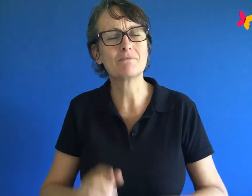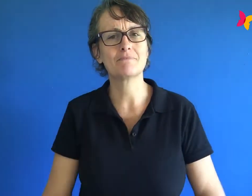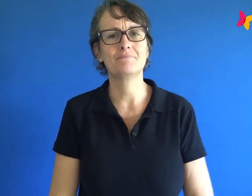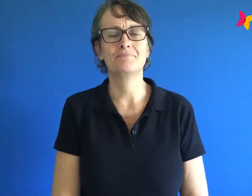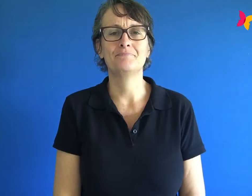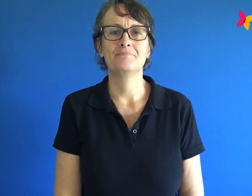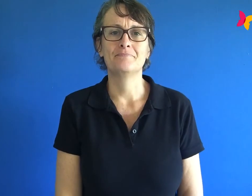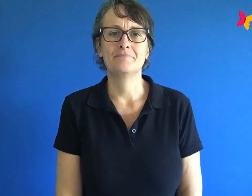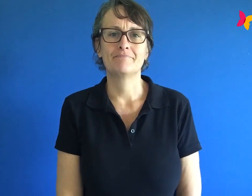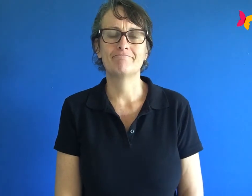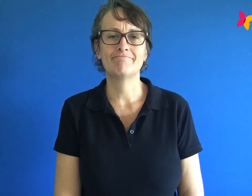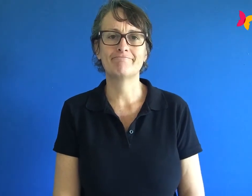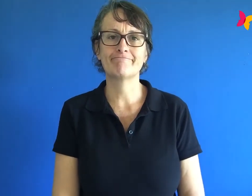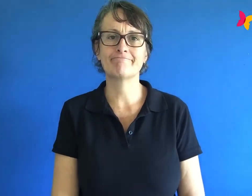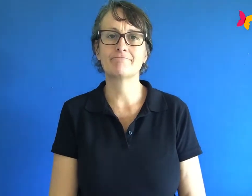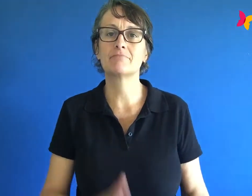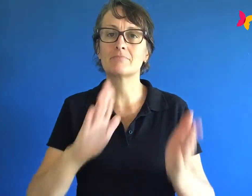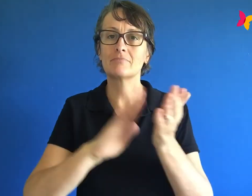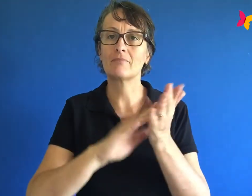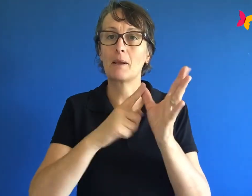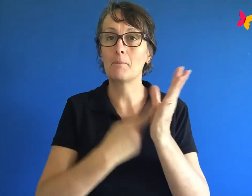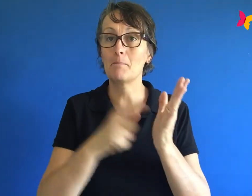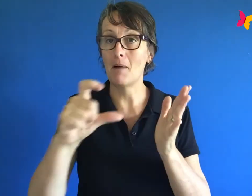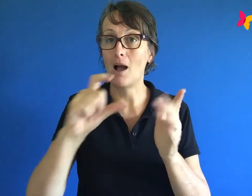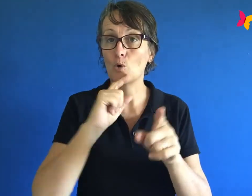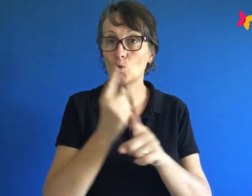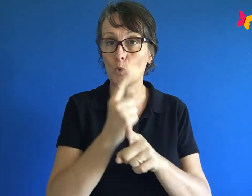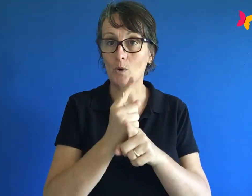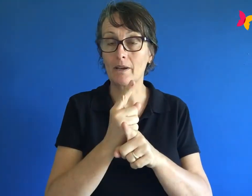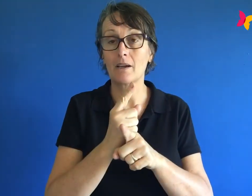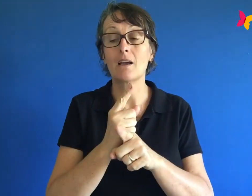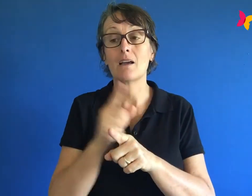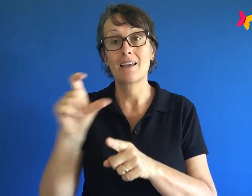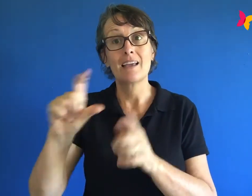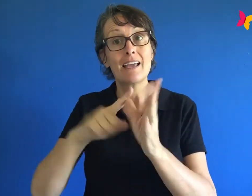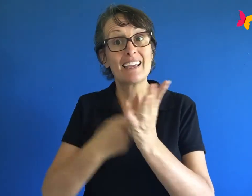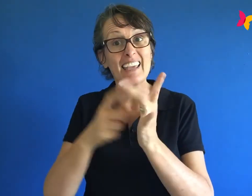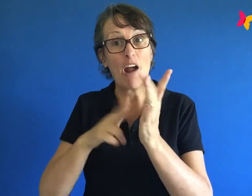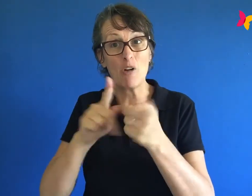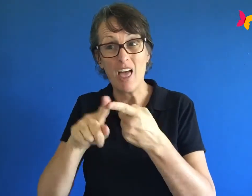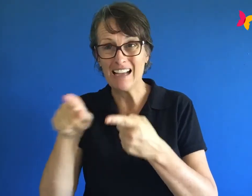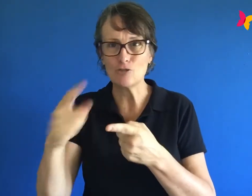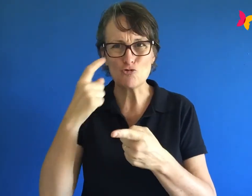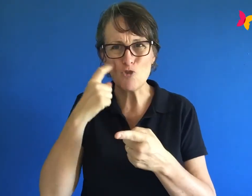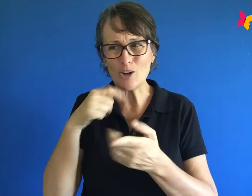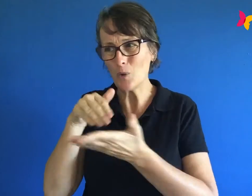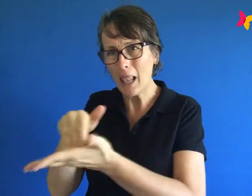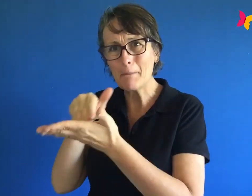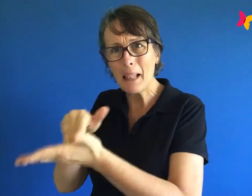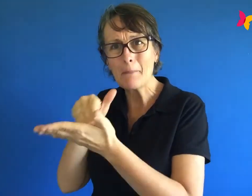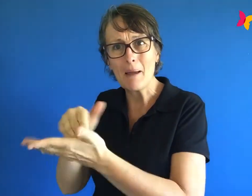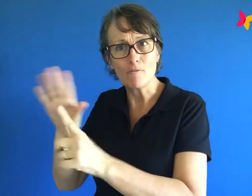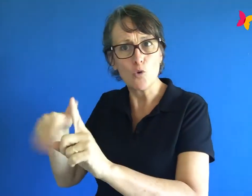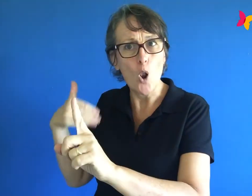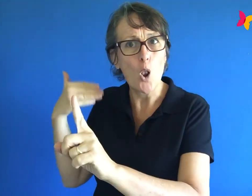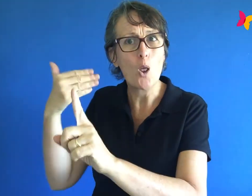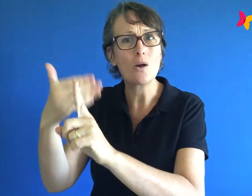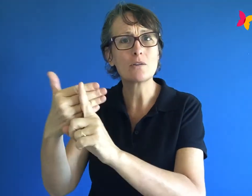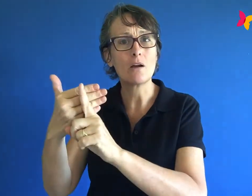Caroline spent a lot of her time trying to find solutions for James. But the truth is, what often helps isn't someone trying to offer up solutions, but